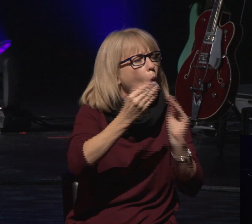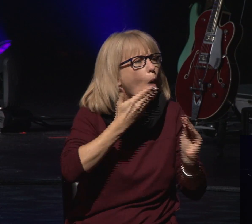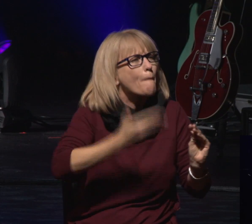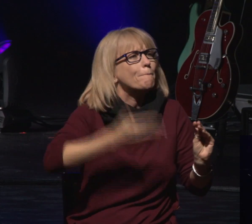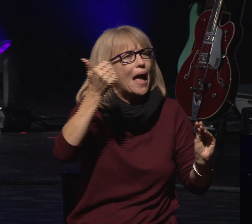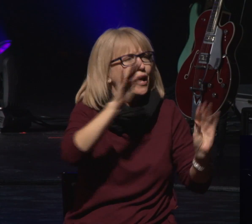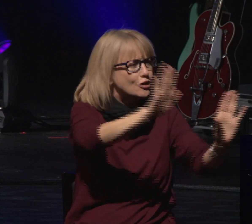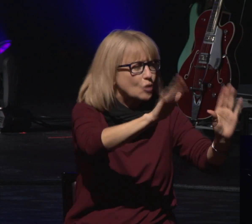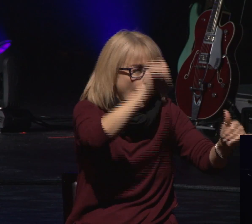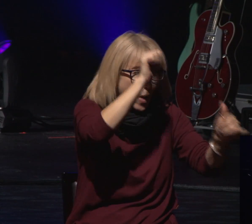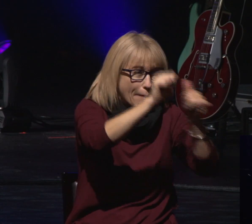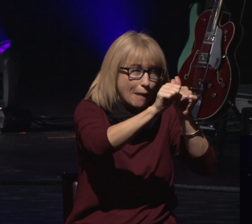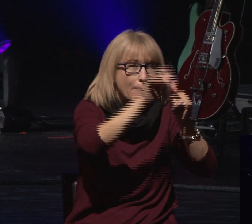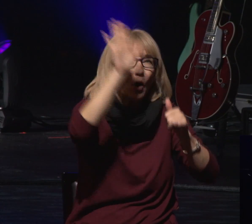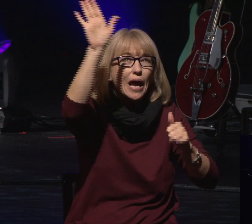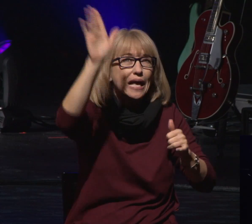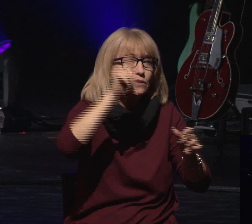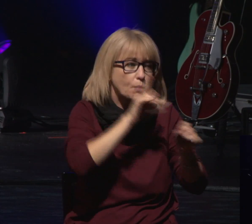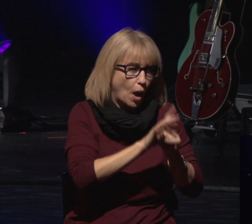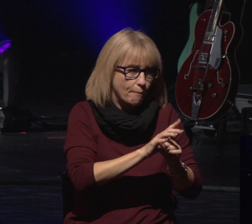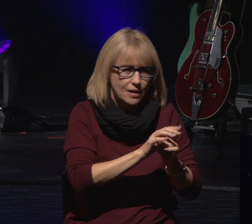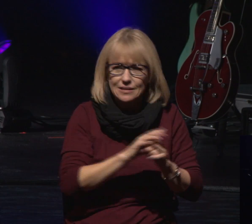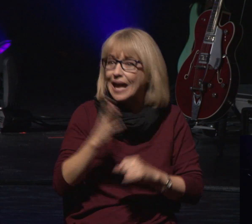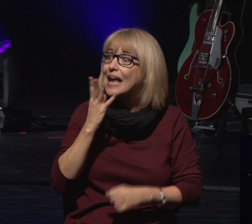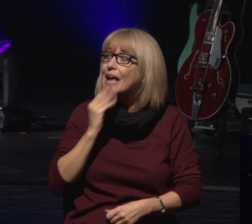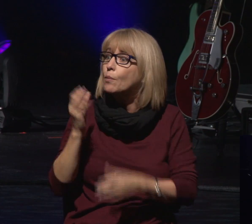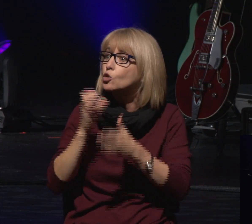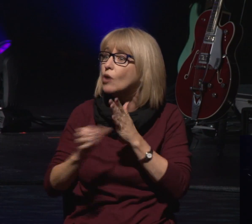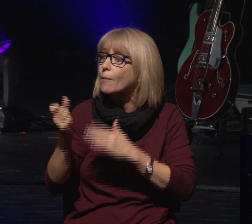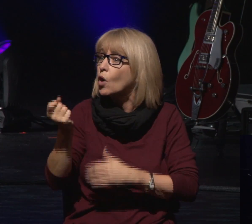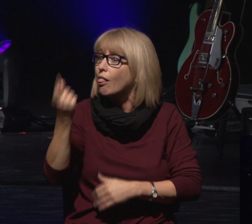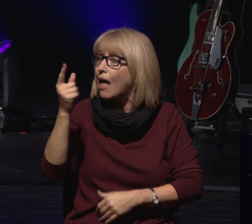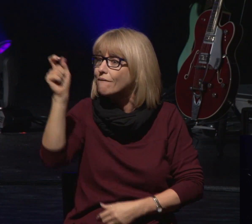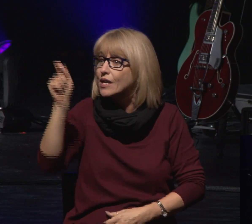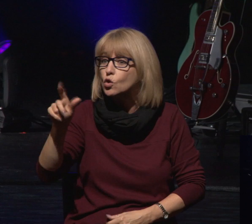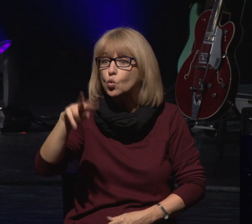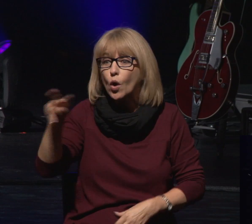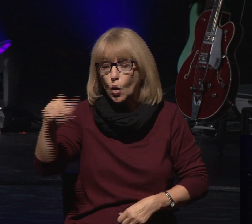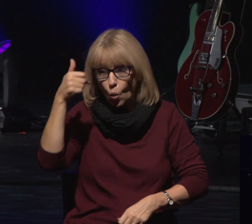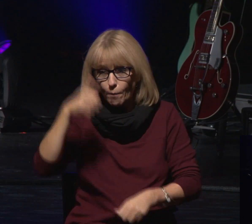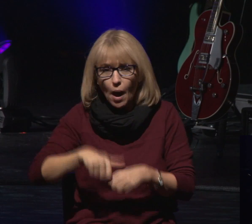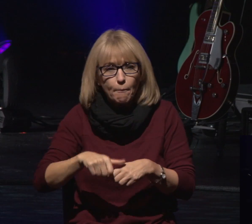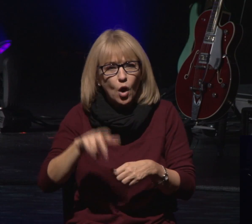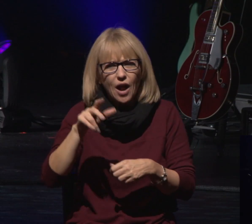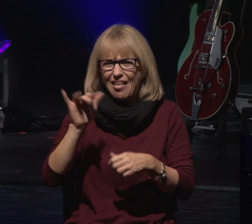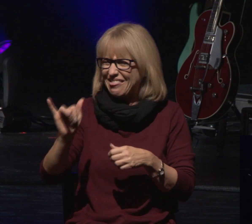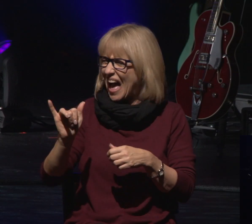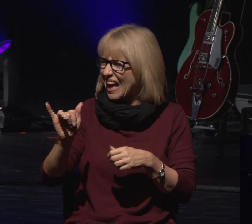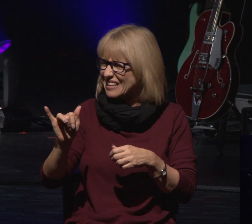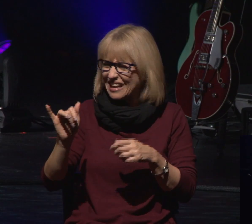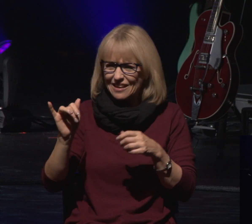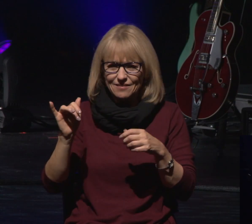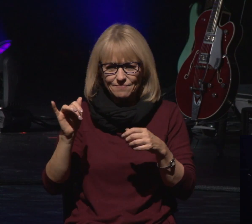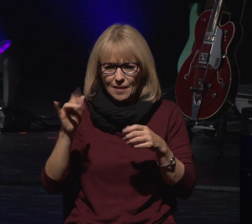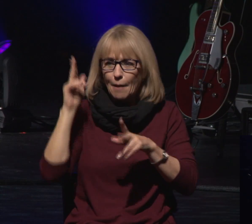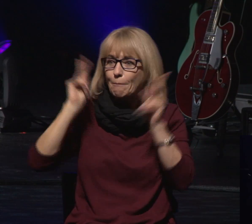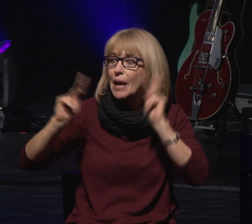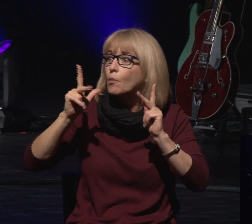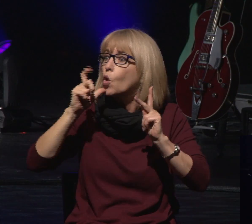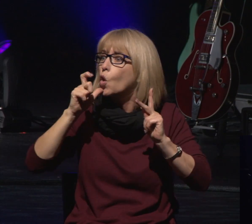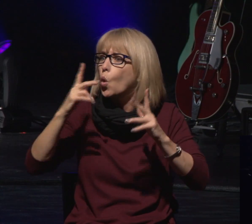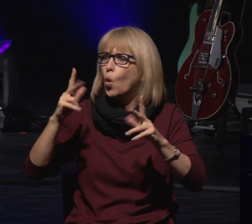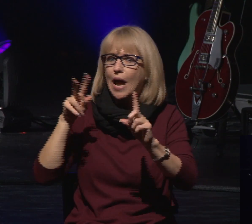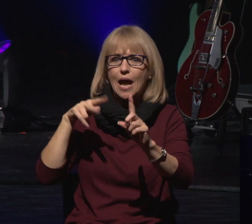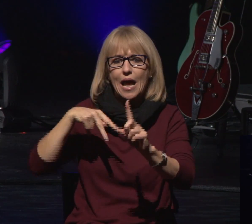that we need to remember to stay with. Hebrews chapter 11, verse 22, that great Hall of Fame chapter in the book where it talks about all these heroes and